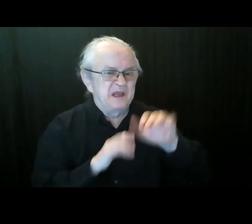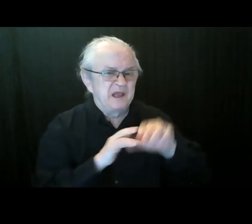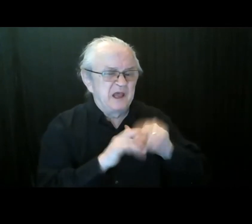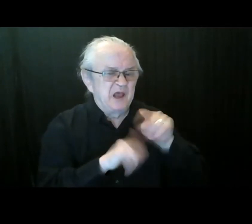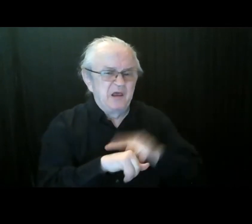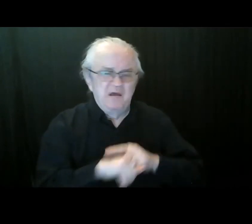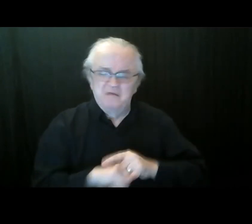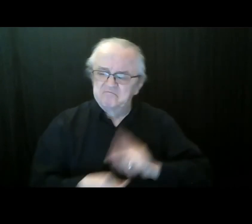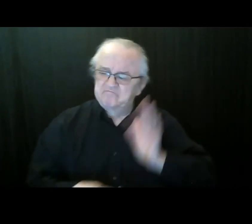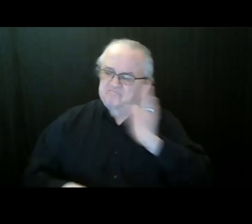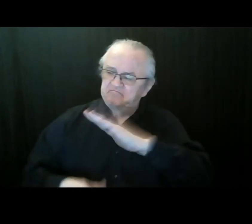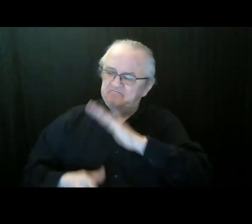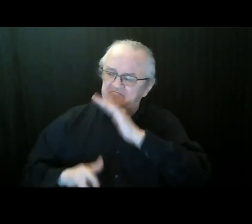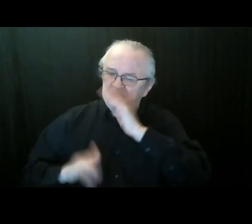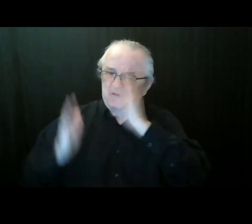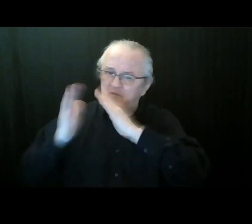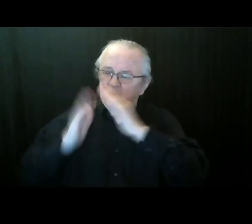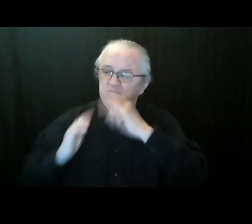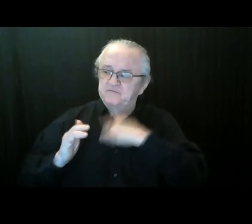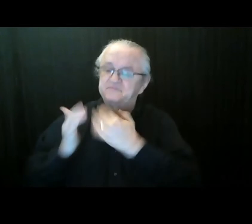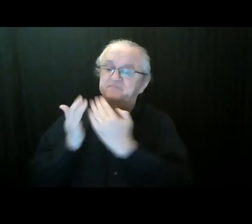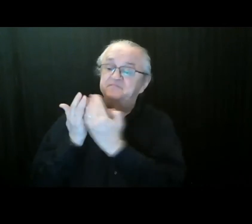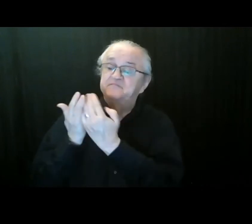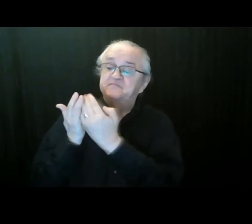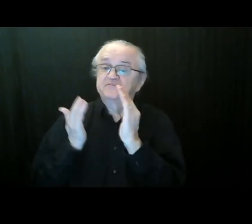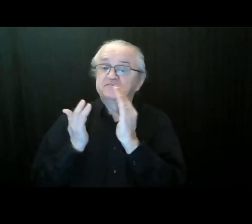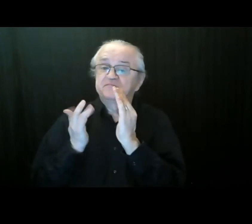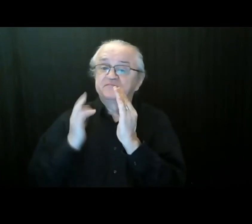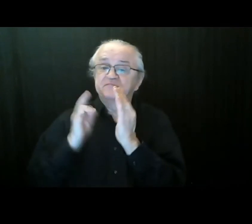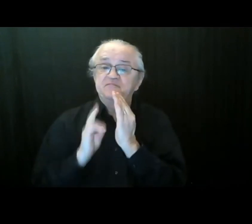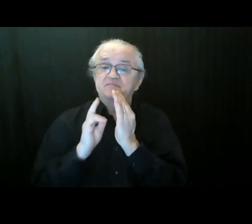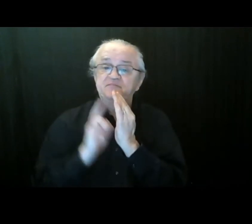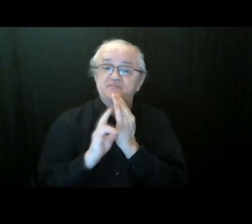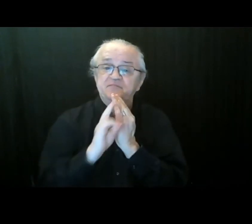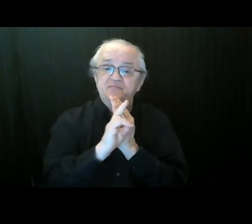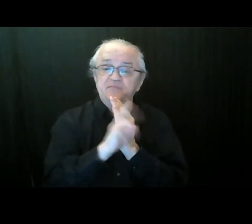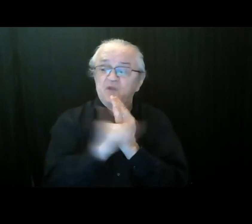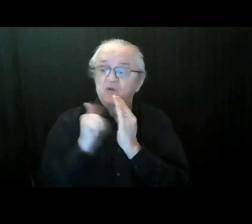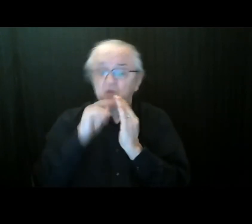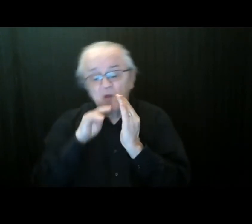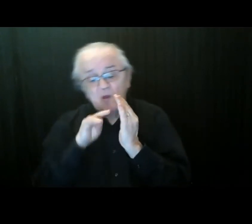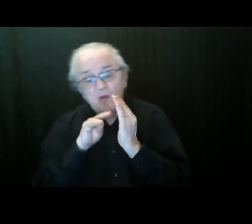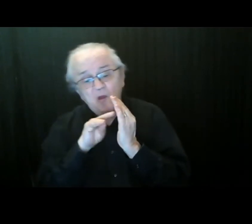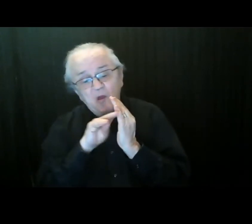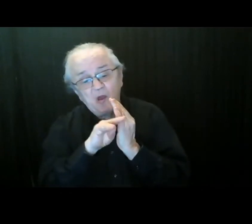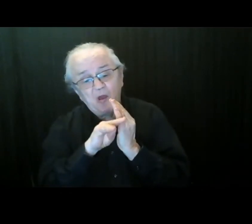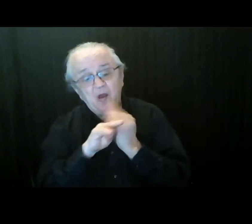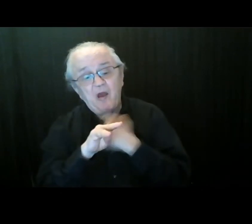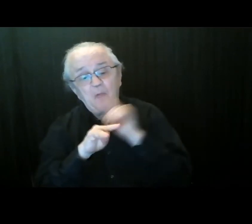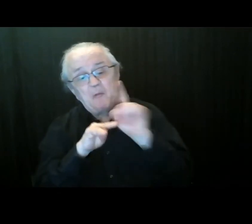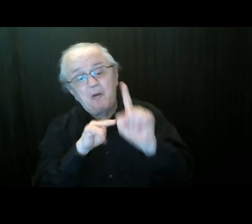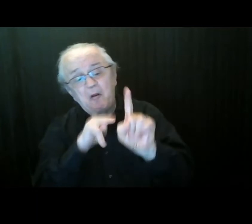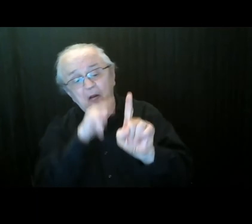he told her. I'll leave the door open. I'll just leave it ajar so that you can see me here, and everything is